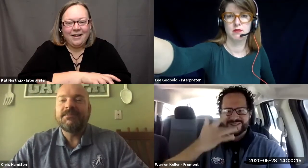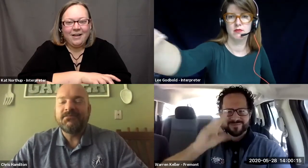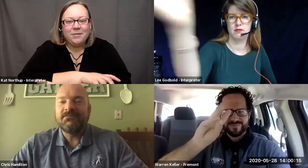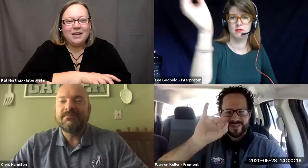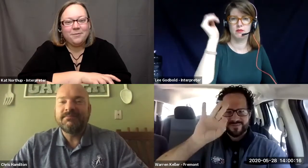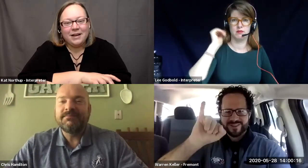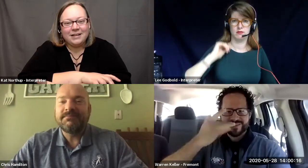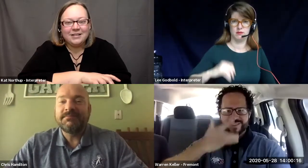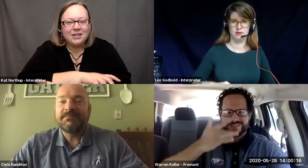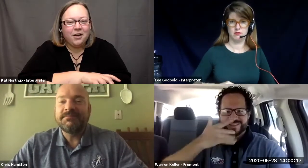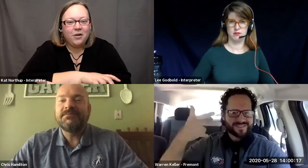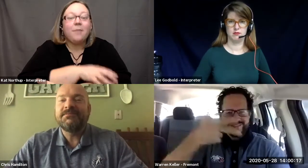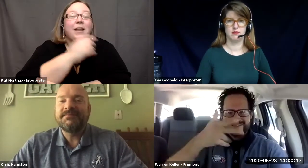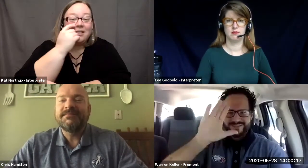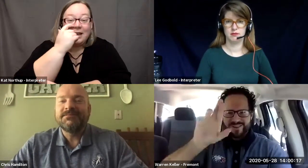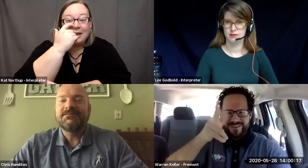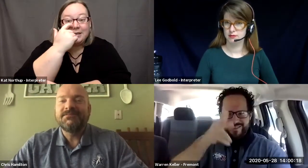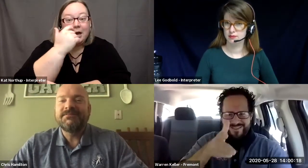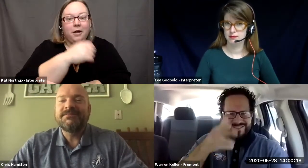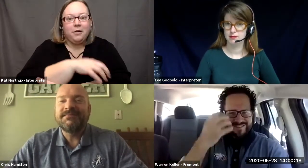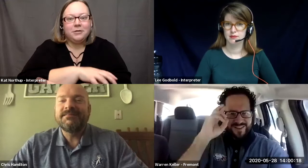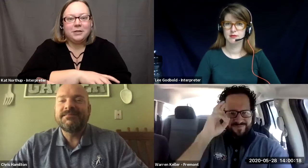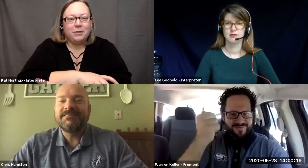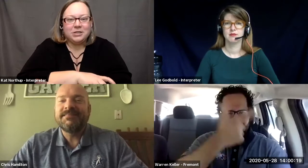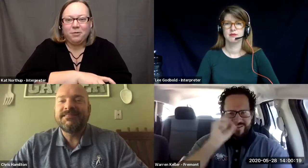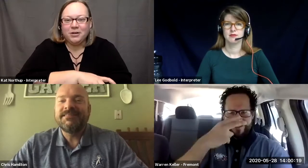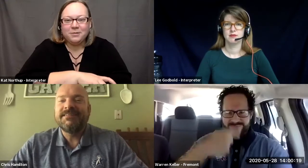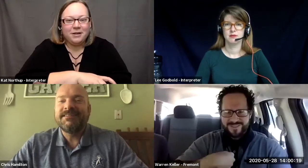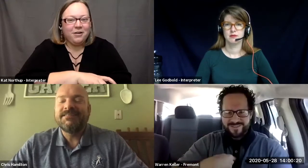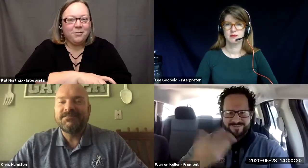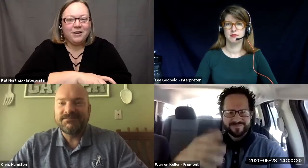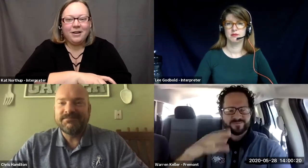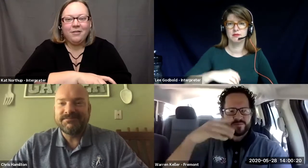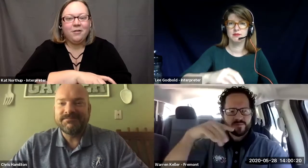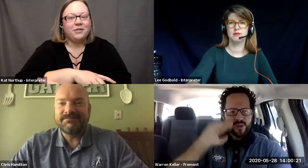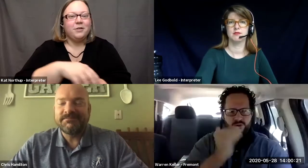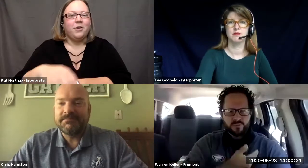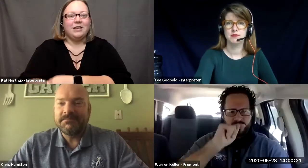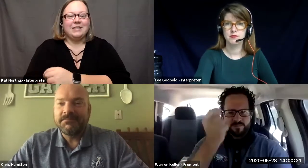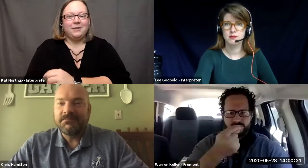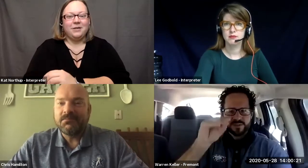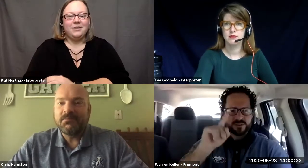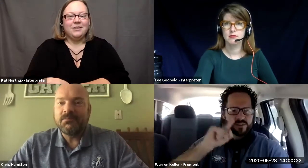I'm in my Tahoe, I'm at Lake Tahoe, so I'm just parked in my car right now. Hopefully you all can see me.